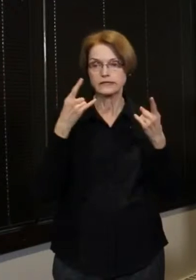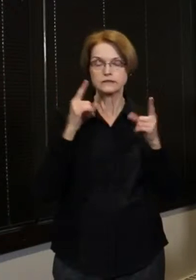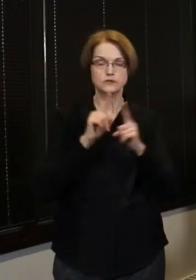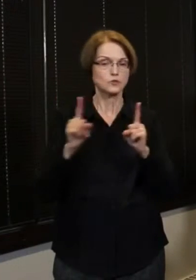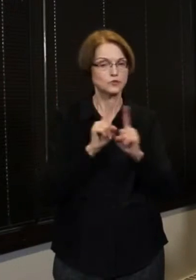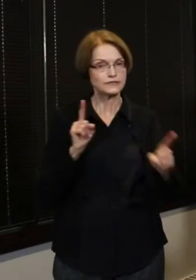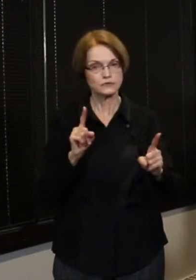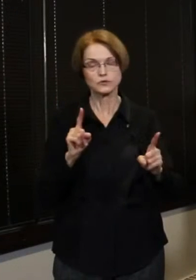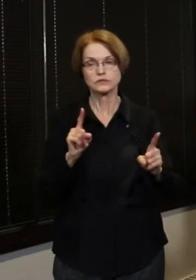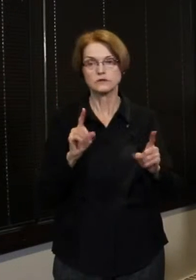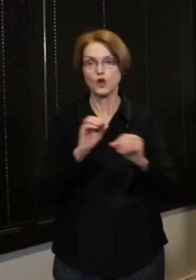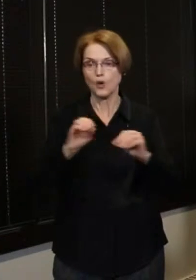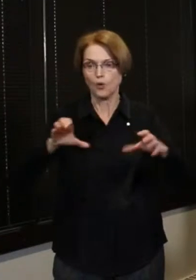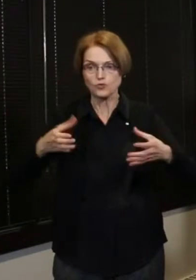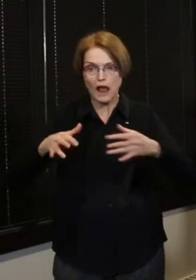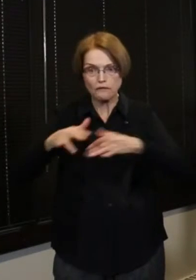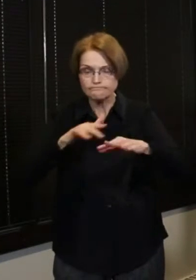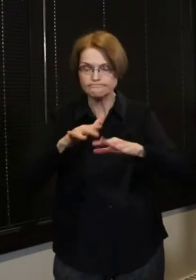crowds.